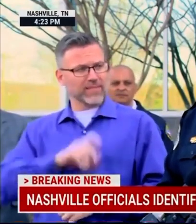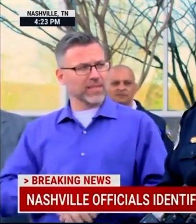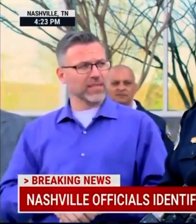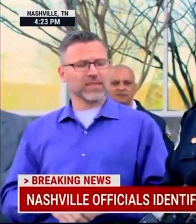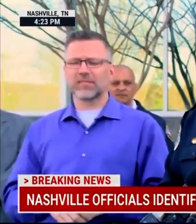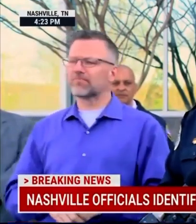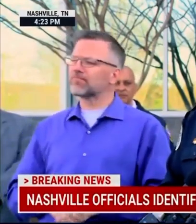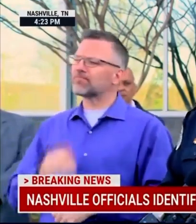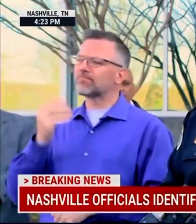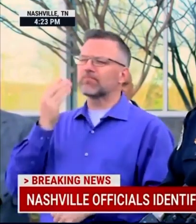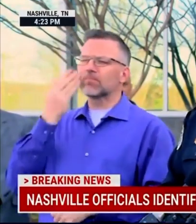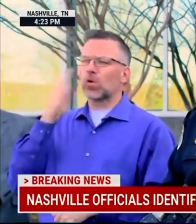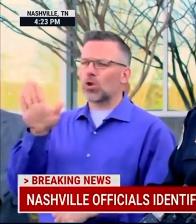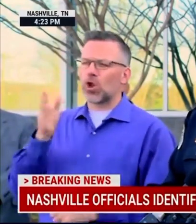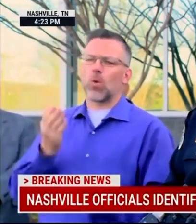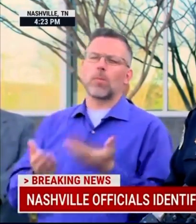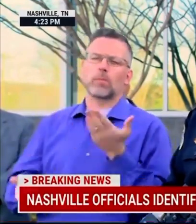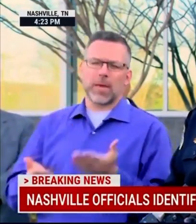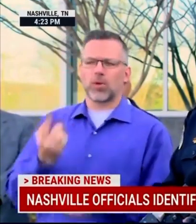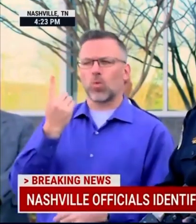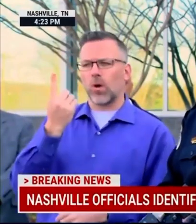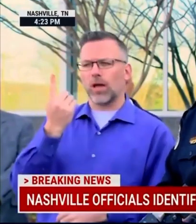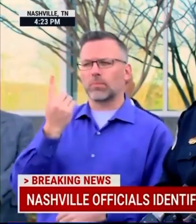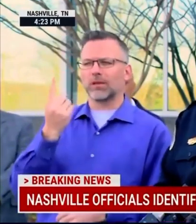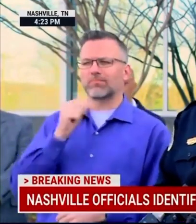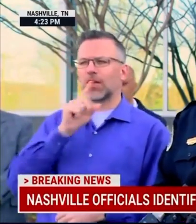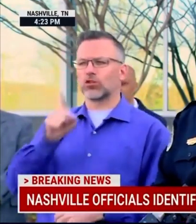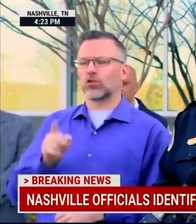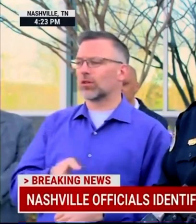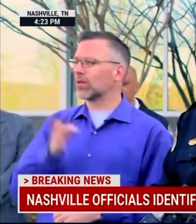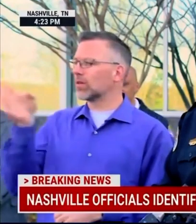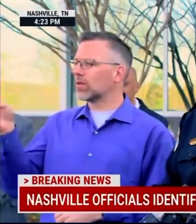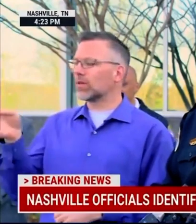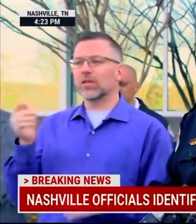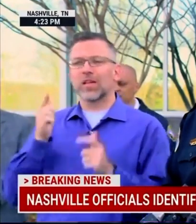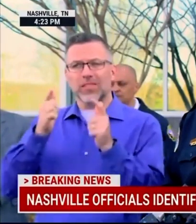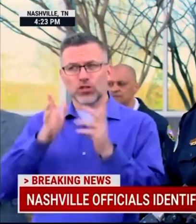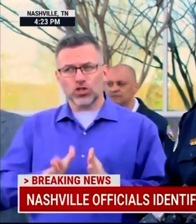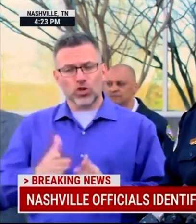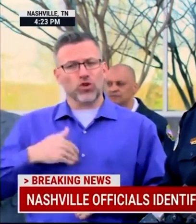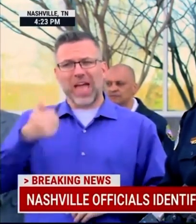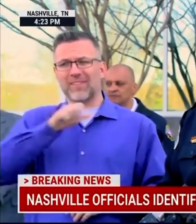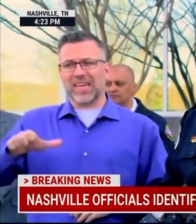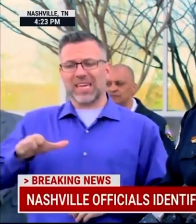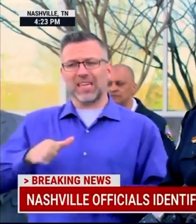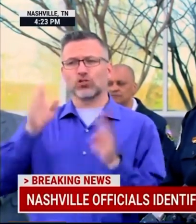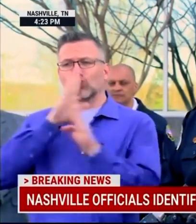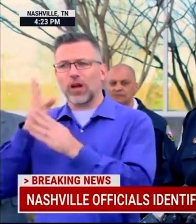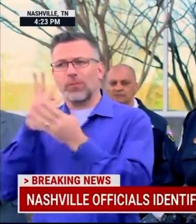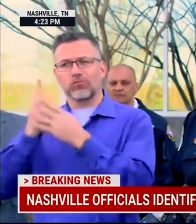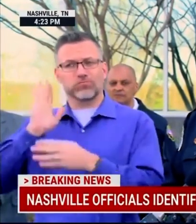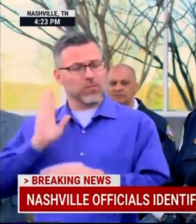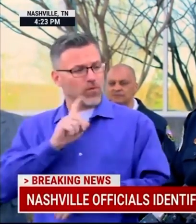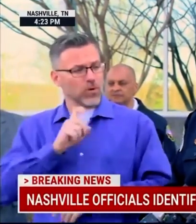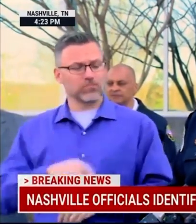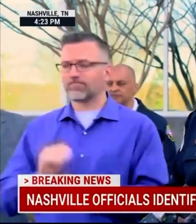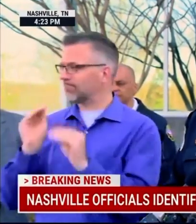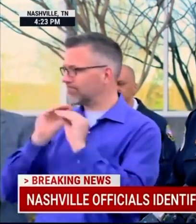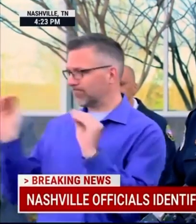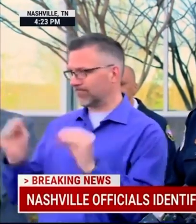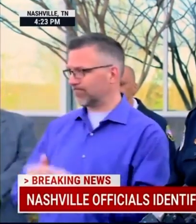Unsure. I believe one may have been, but I can't confirm that. Did the shooter have any criminal history? No history at